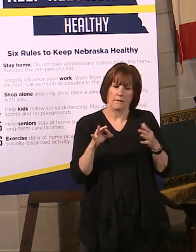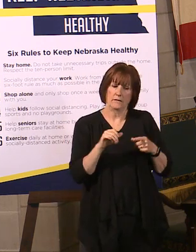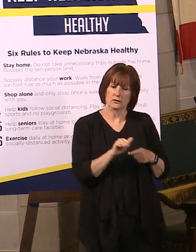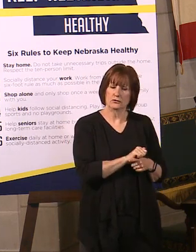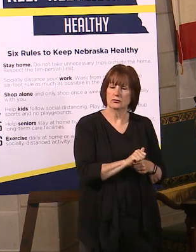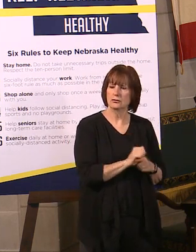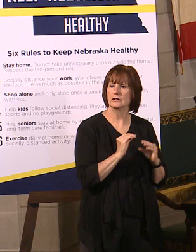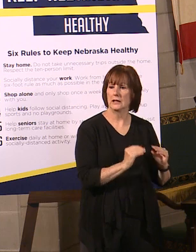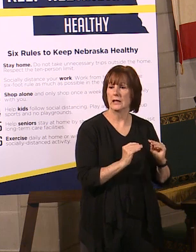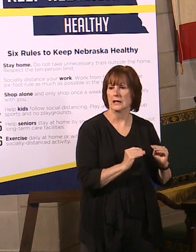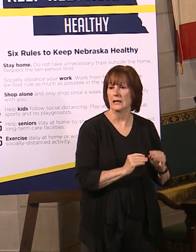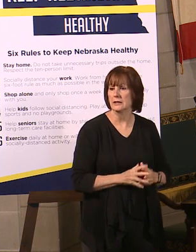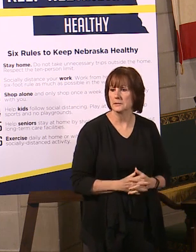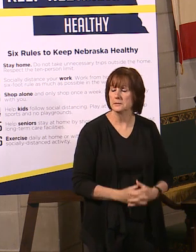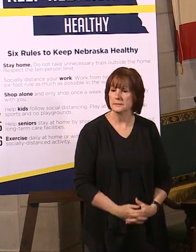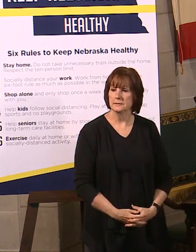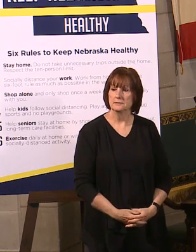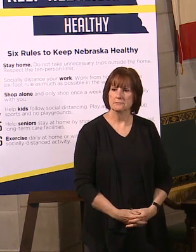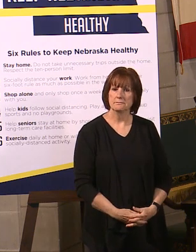on.